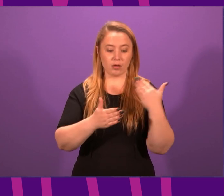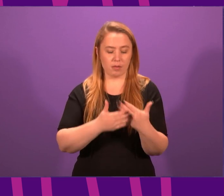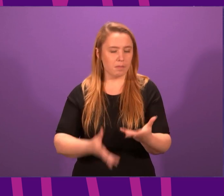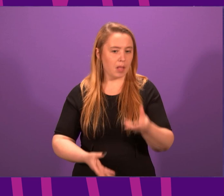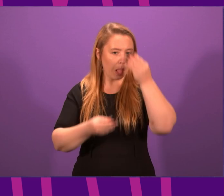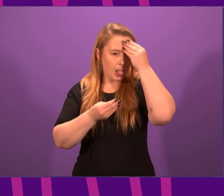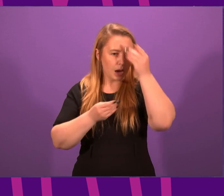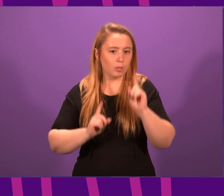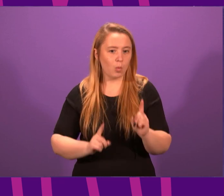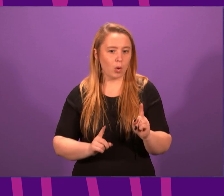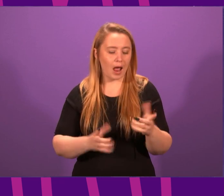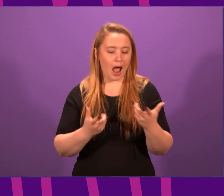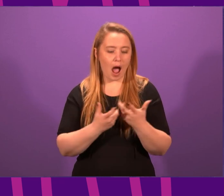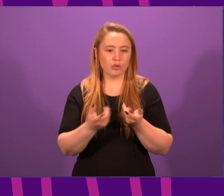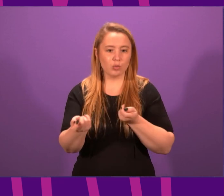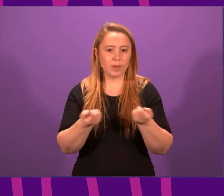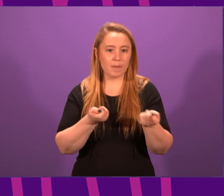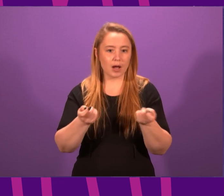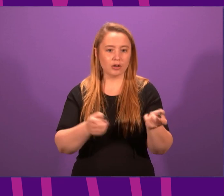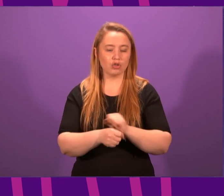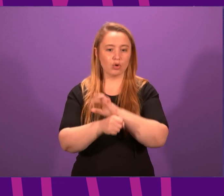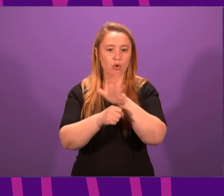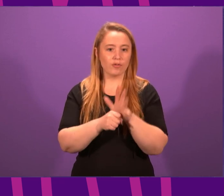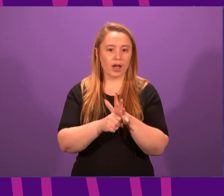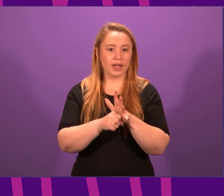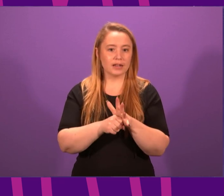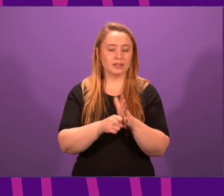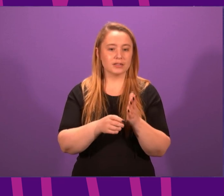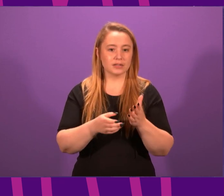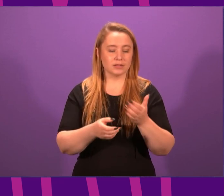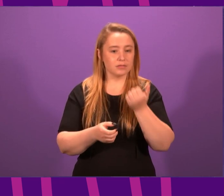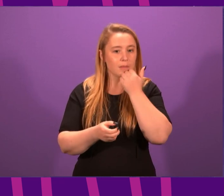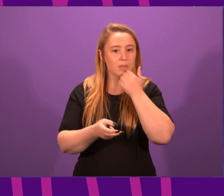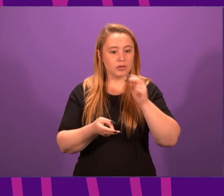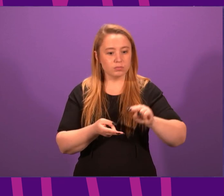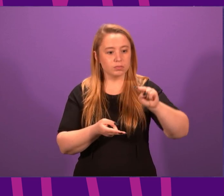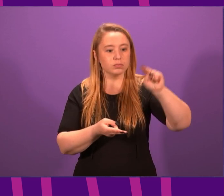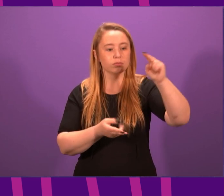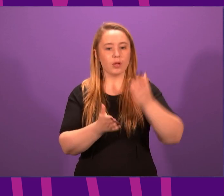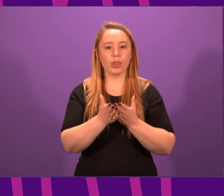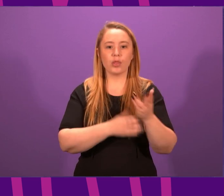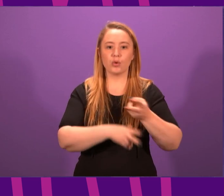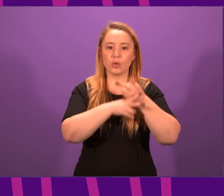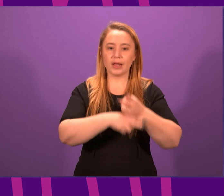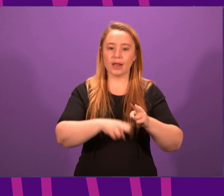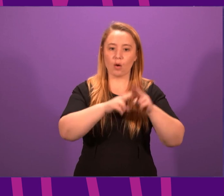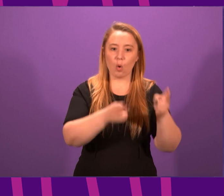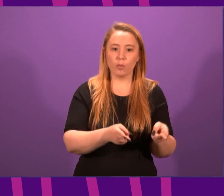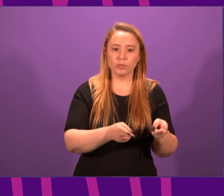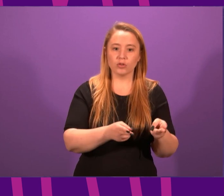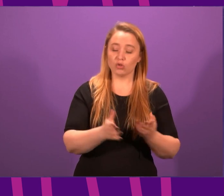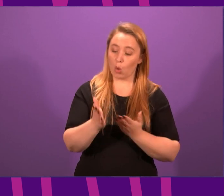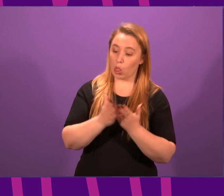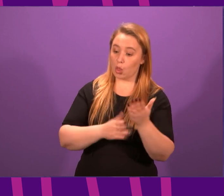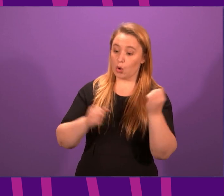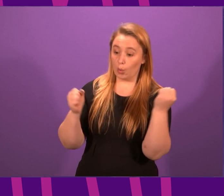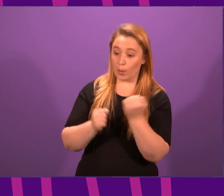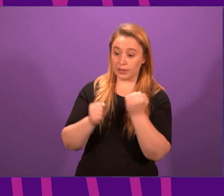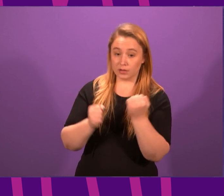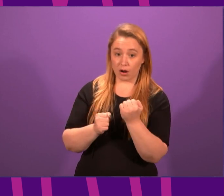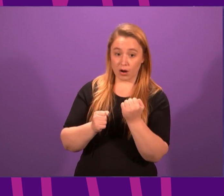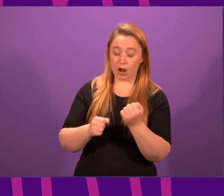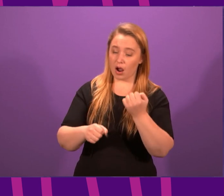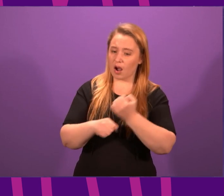been learnt on how we manage COVID cases rising in our care homes? What will the government do differently over winter than it's done in the last